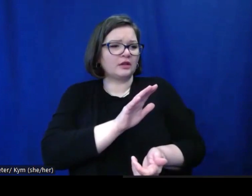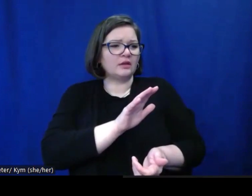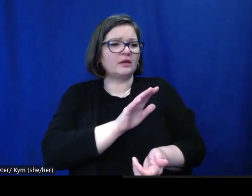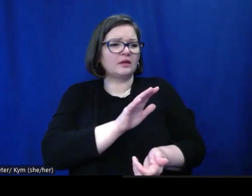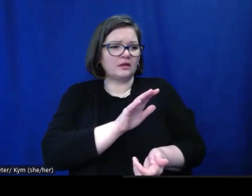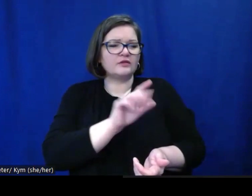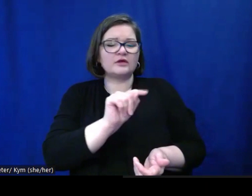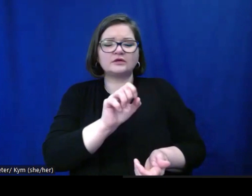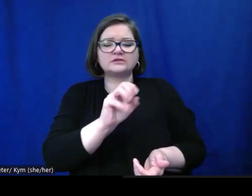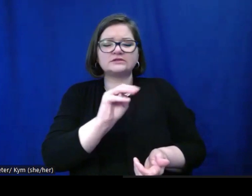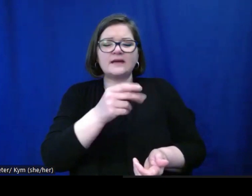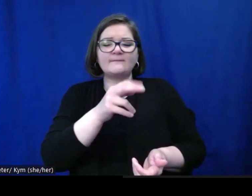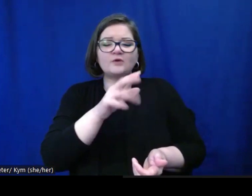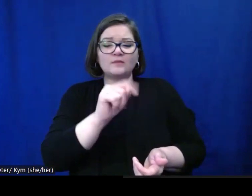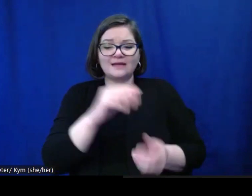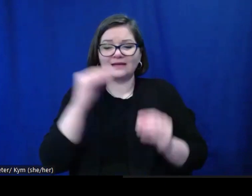blend.